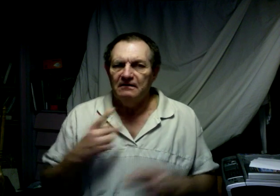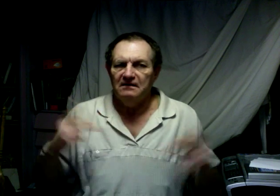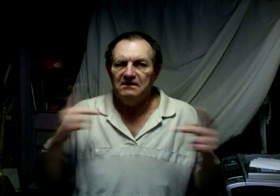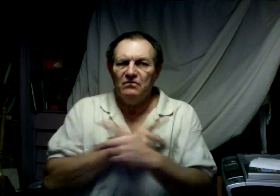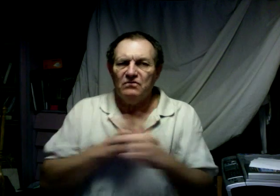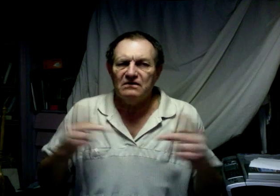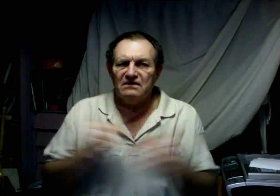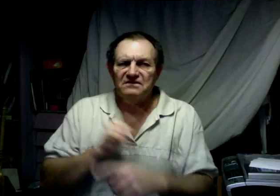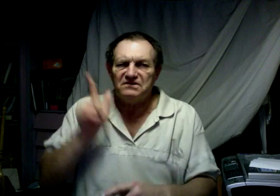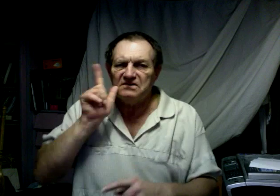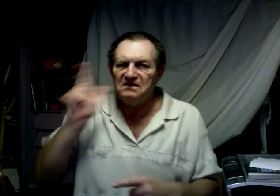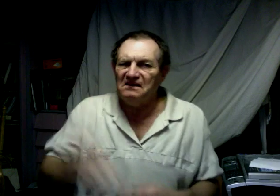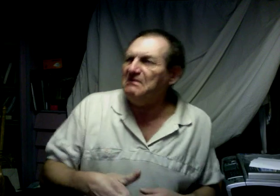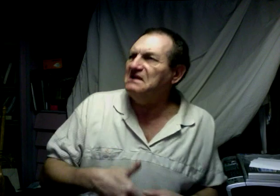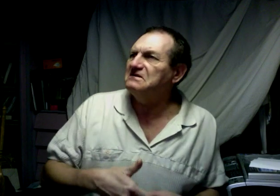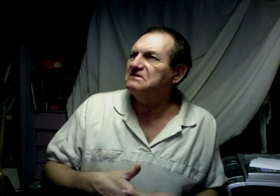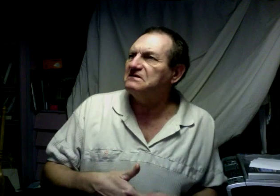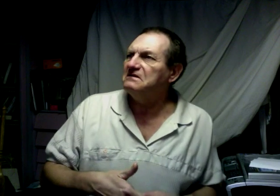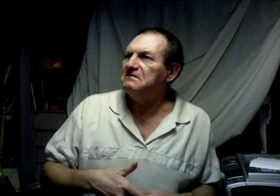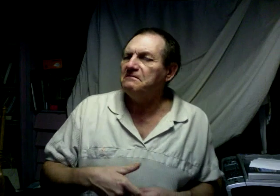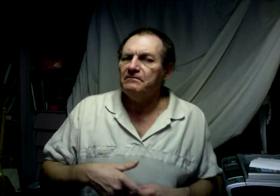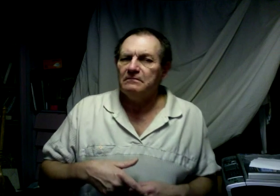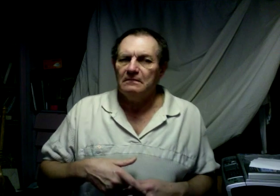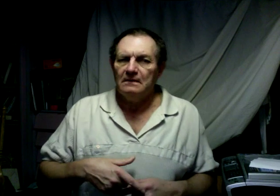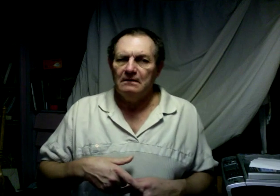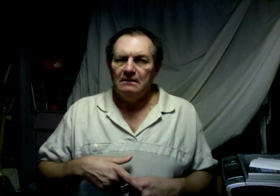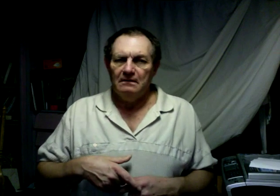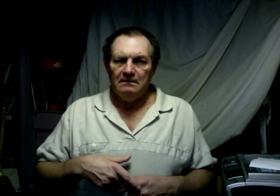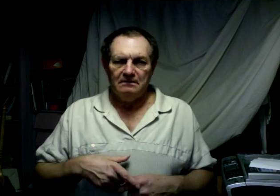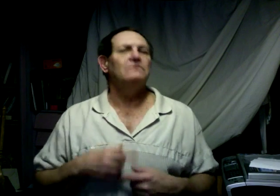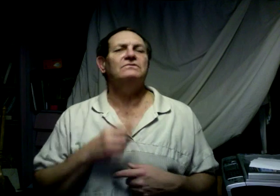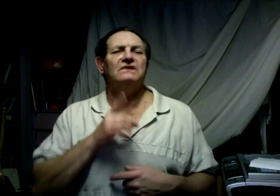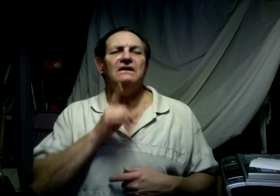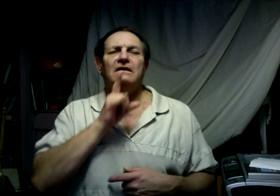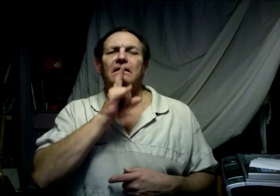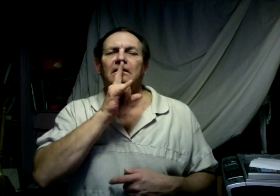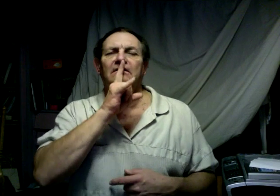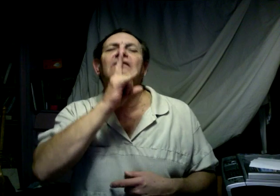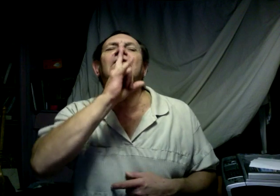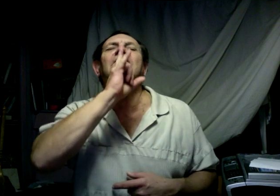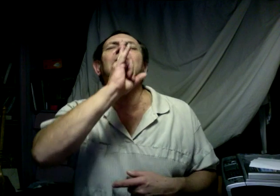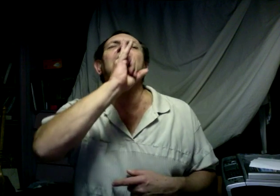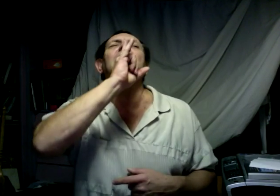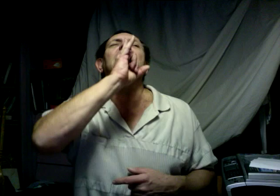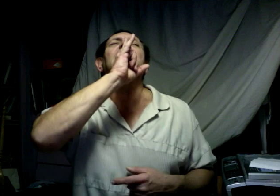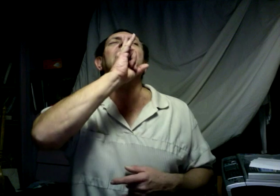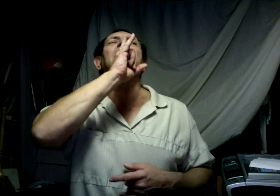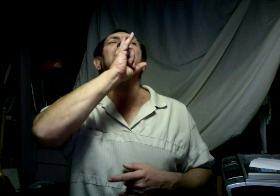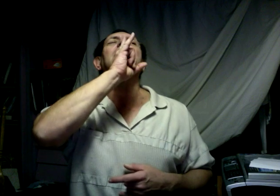They are worse than lemons." So saying, he stuck his nose in the air.